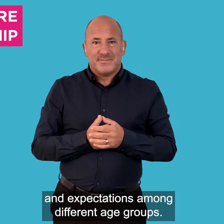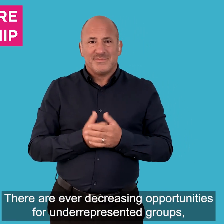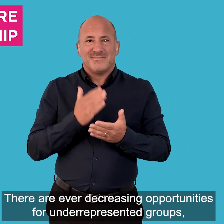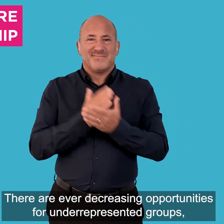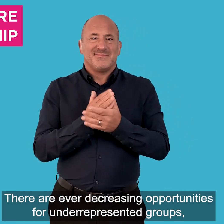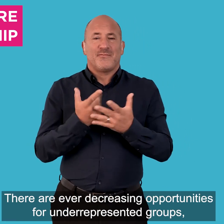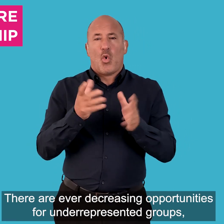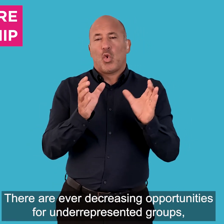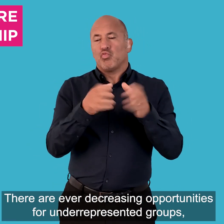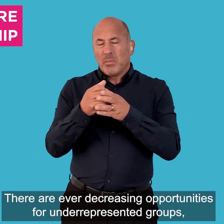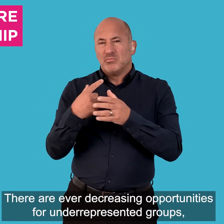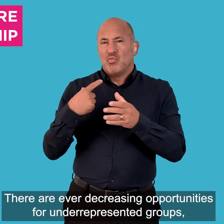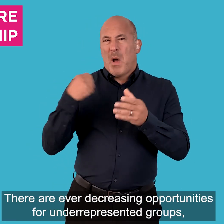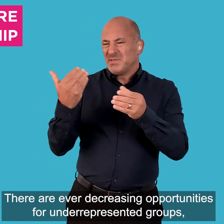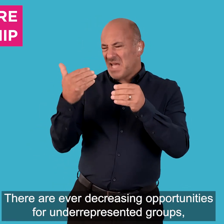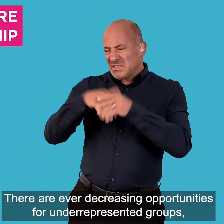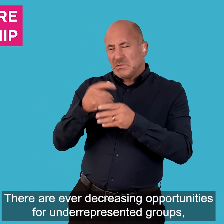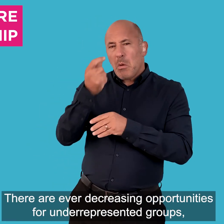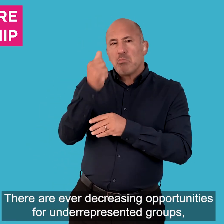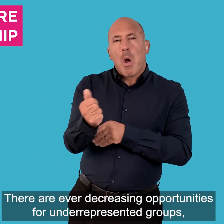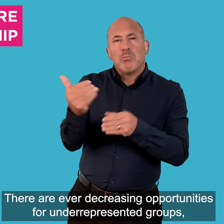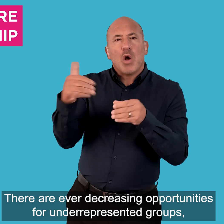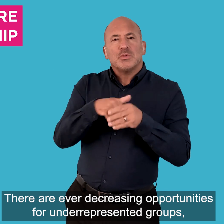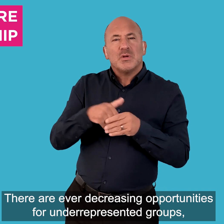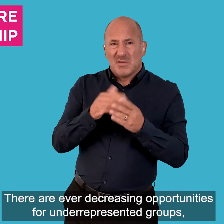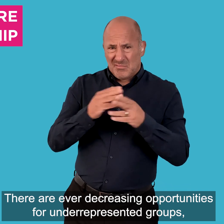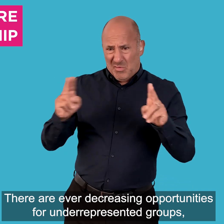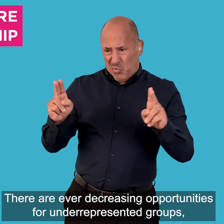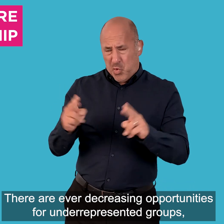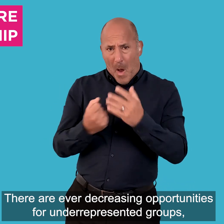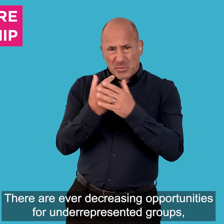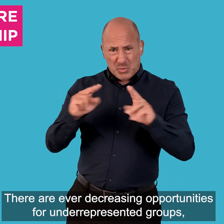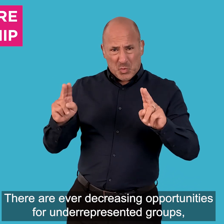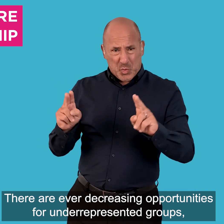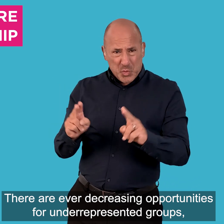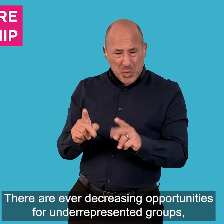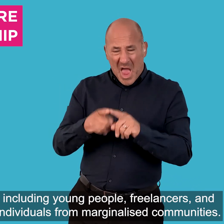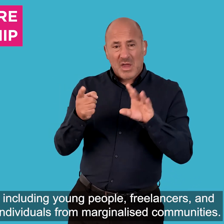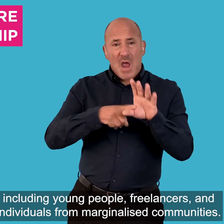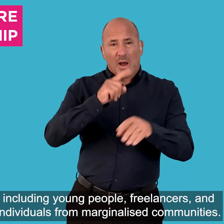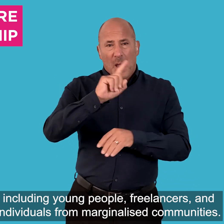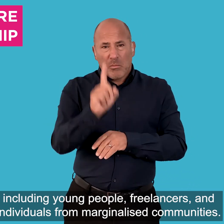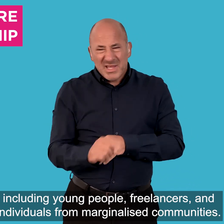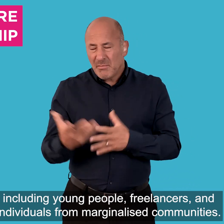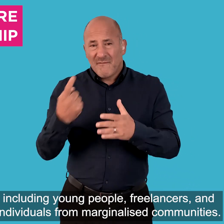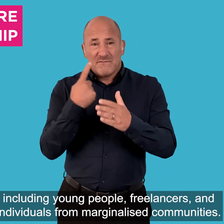groups. There are ever-decreasing opportunities for underrepresented groups, including young